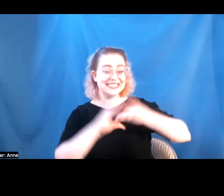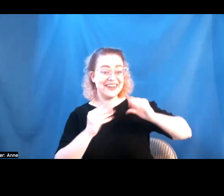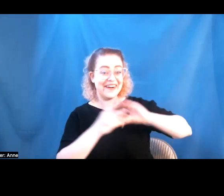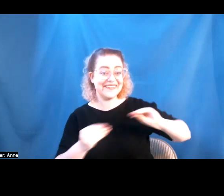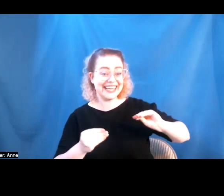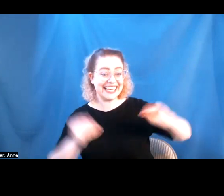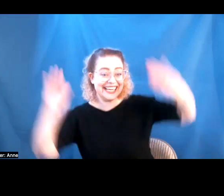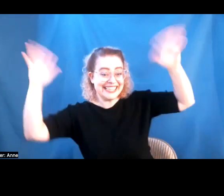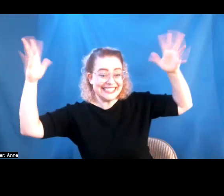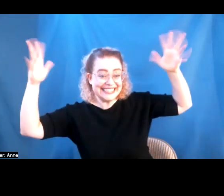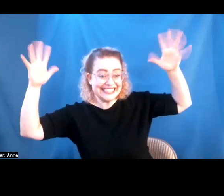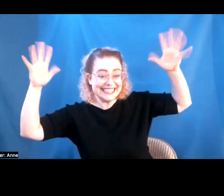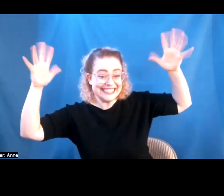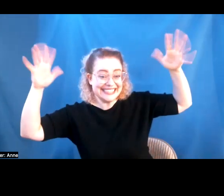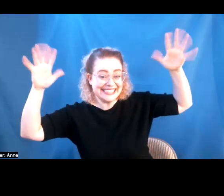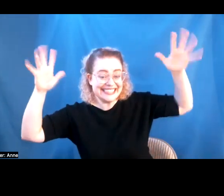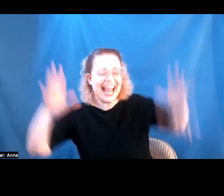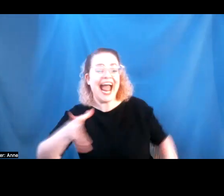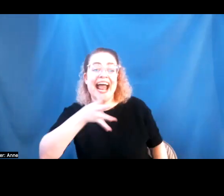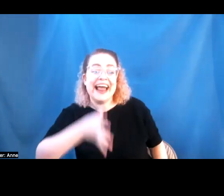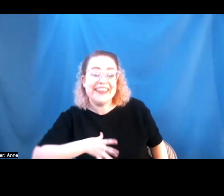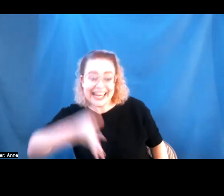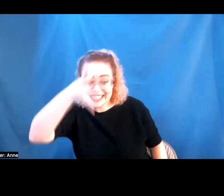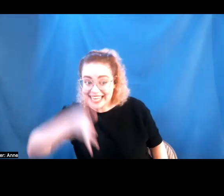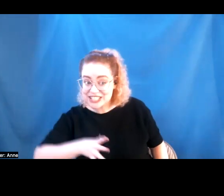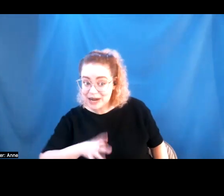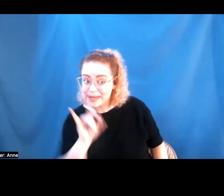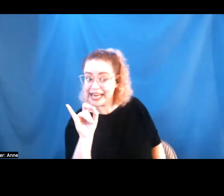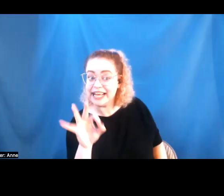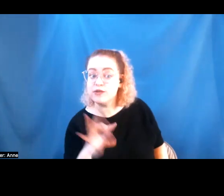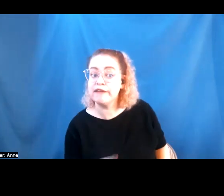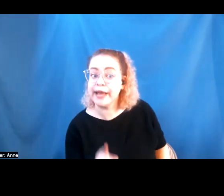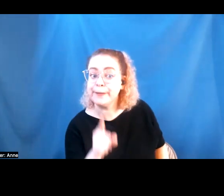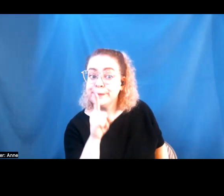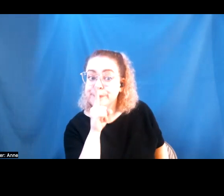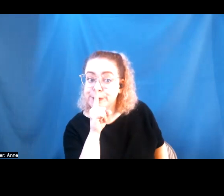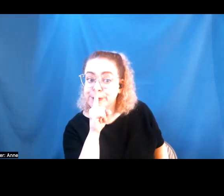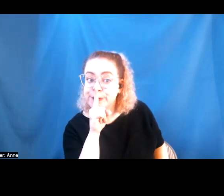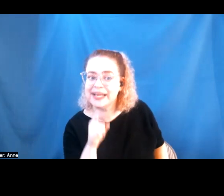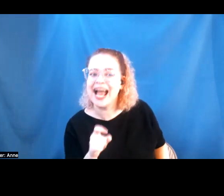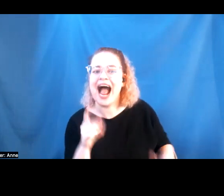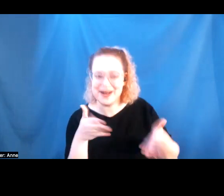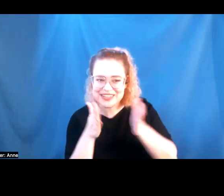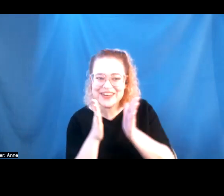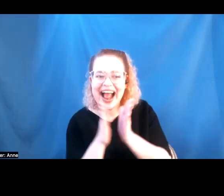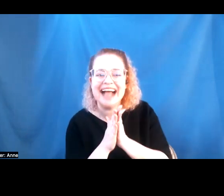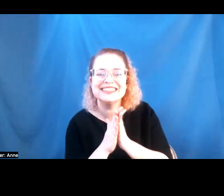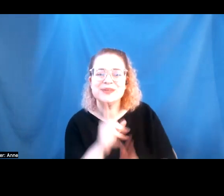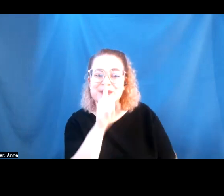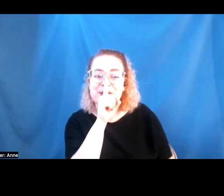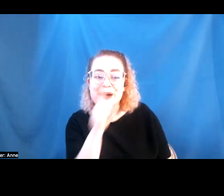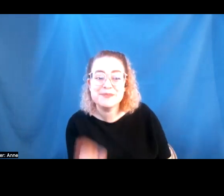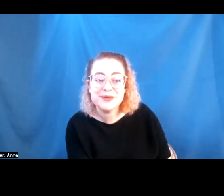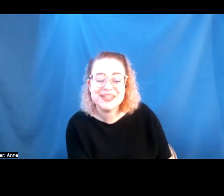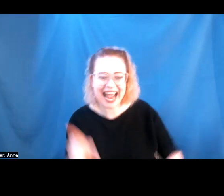and gentlemen, if you have a mute button, I'm going to ask you to unmute and we are going to give a big round